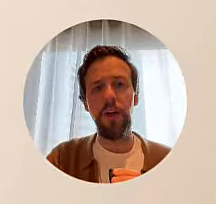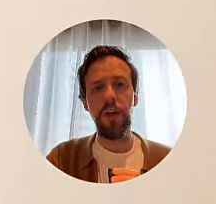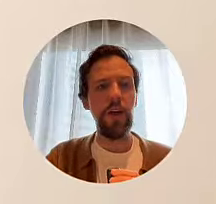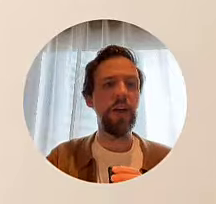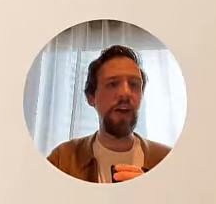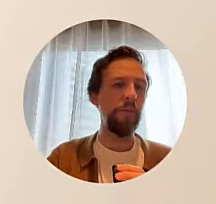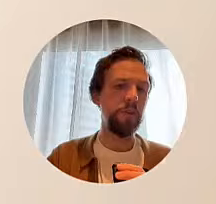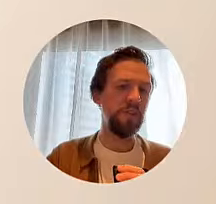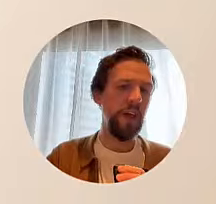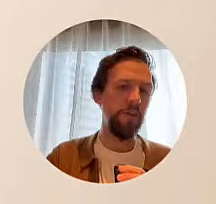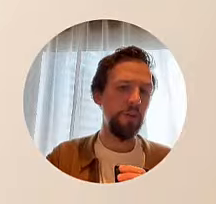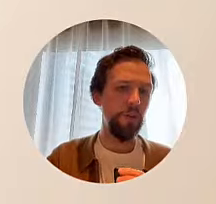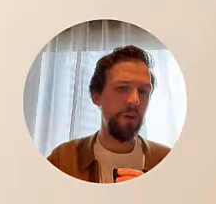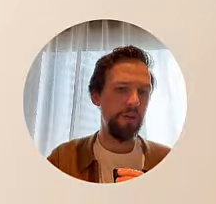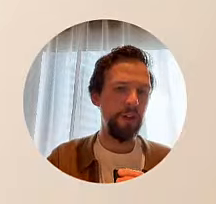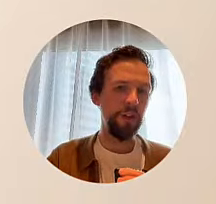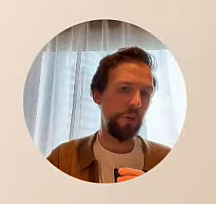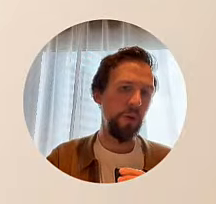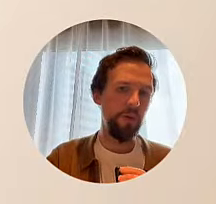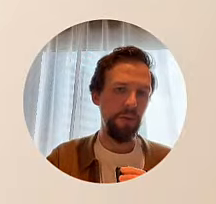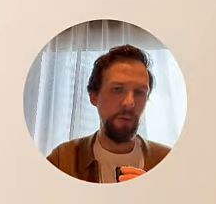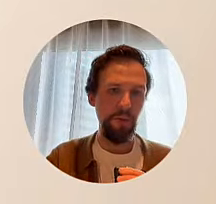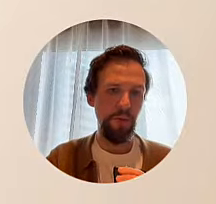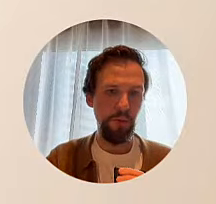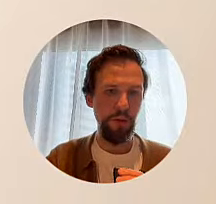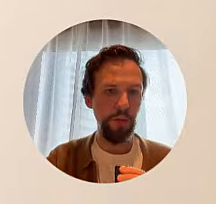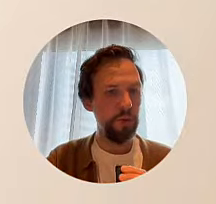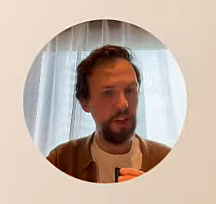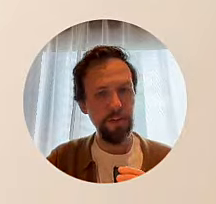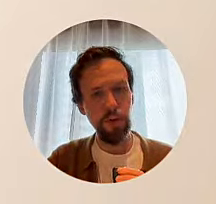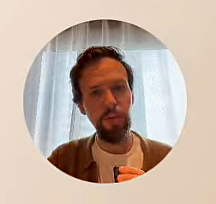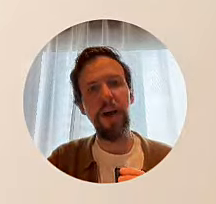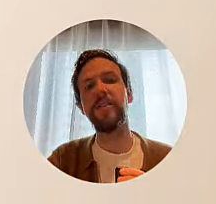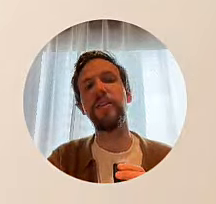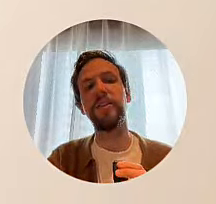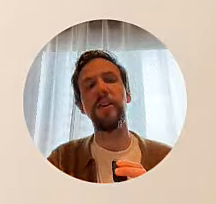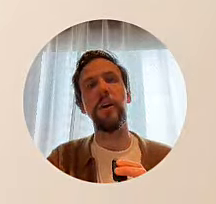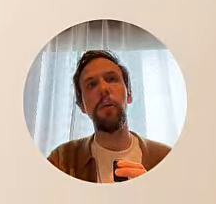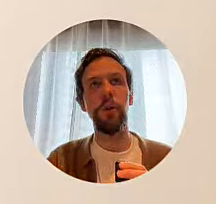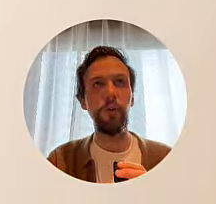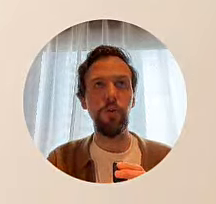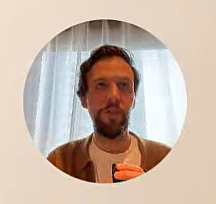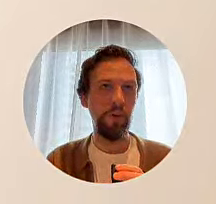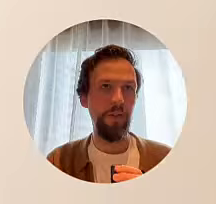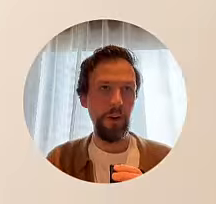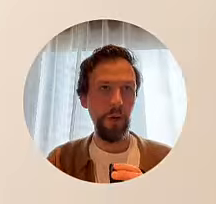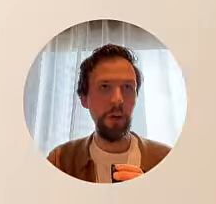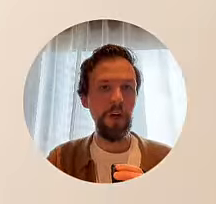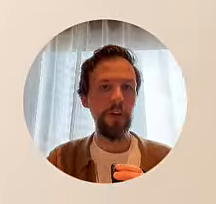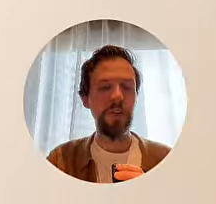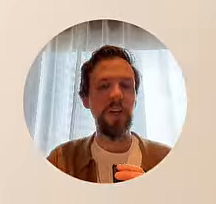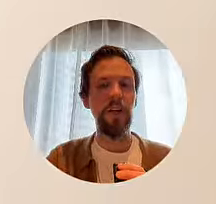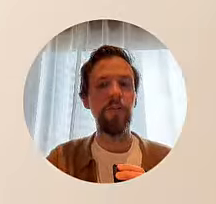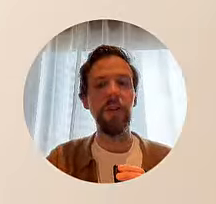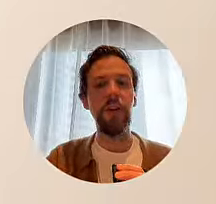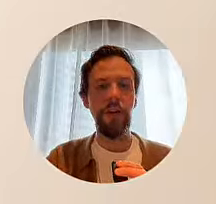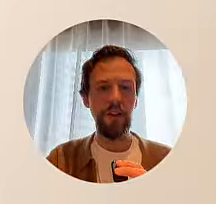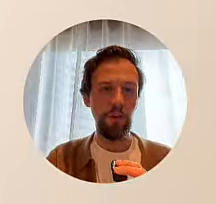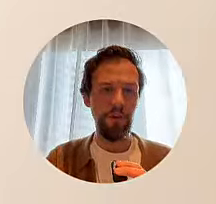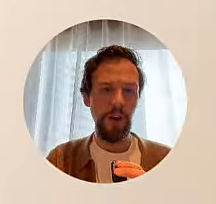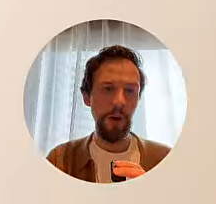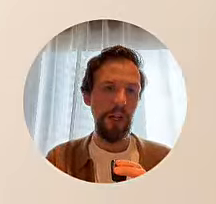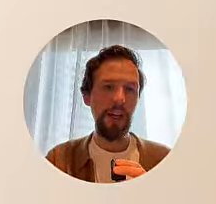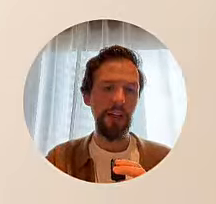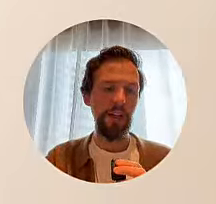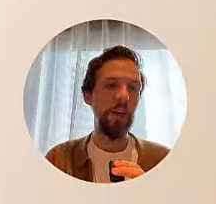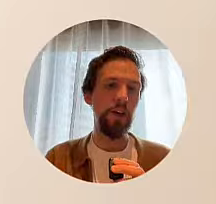Fauna. It happens after you have finished one of the first more difficult puzzles, where you feel very good about yourself, and